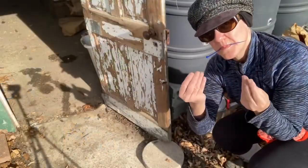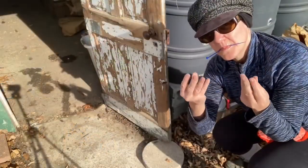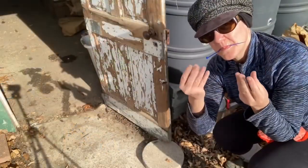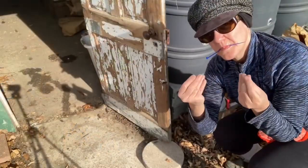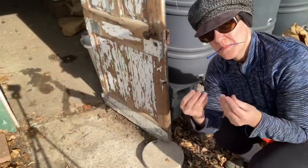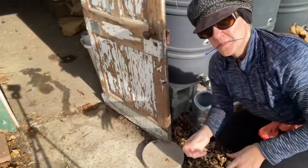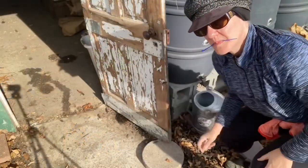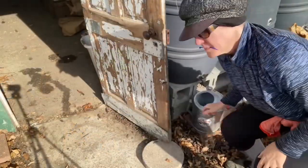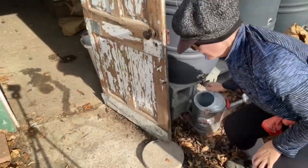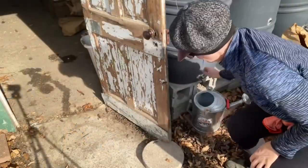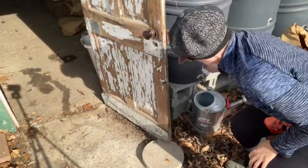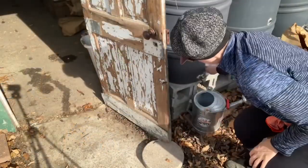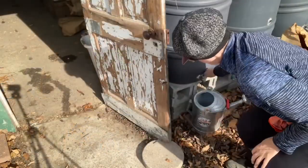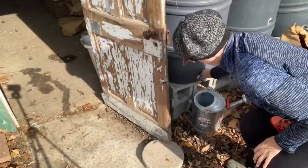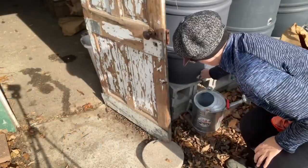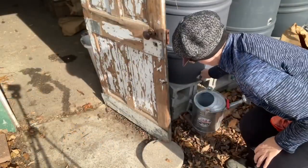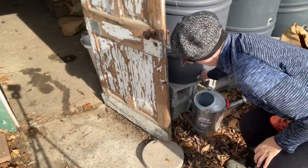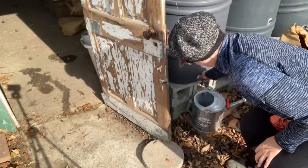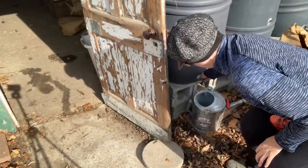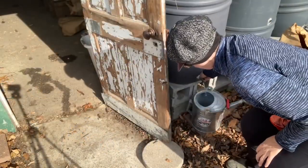Now you want the leaves to be moist.